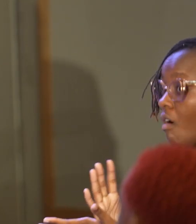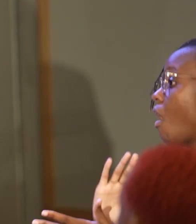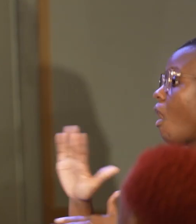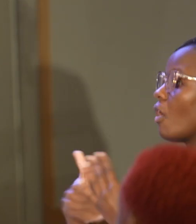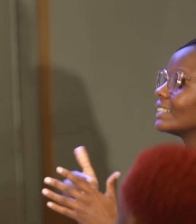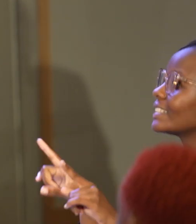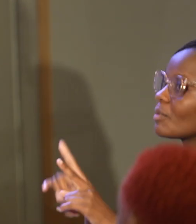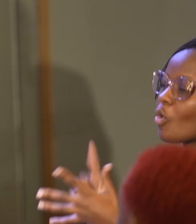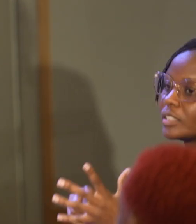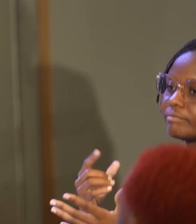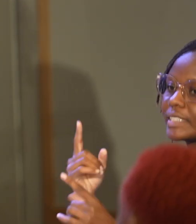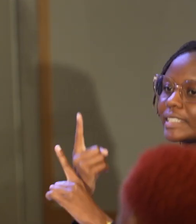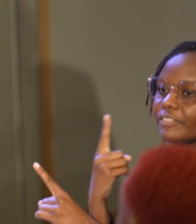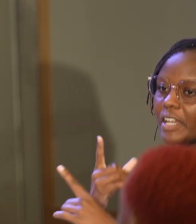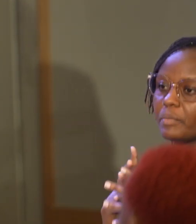stakeholder-driven.